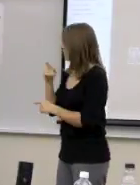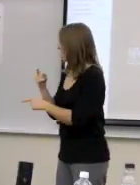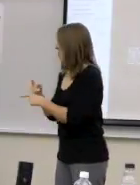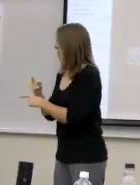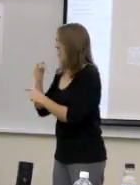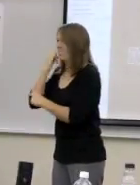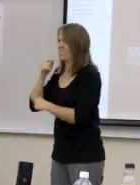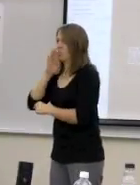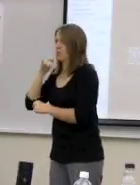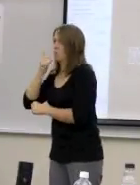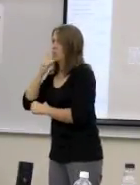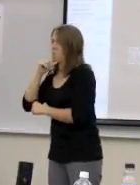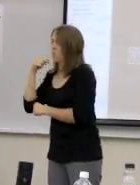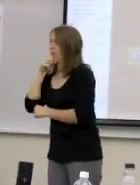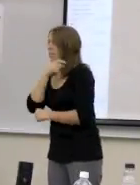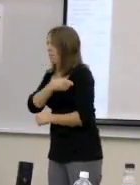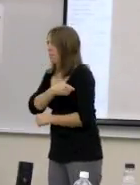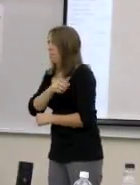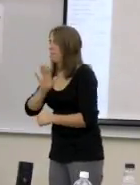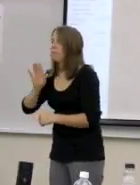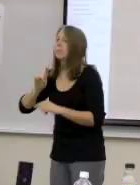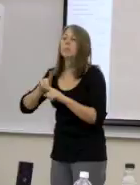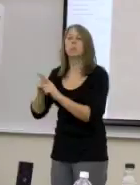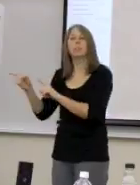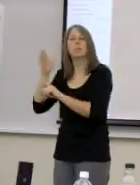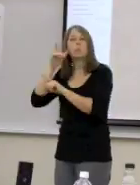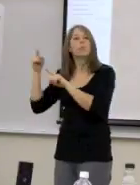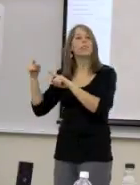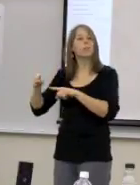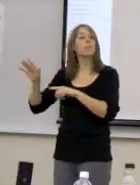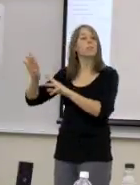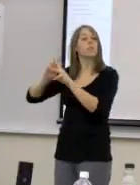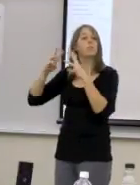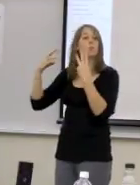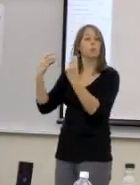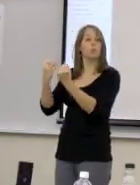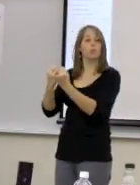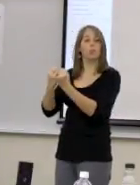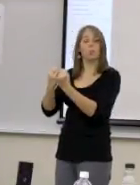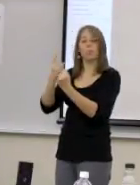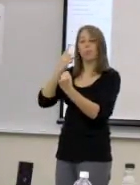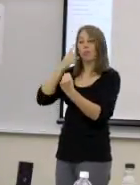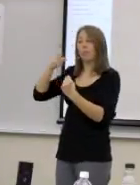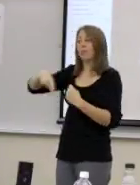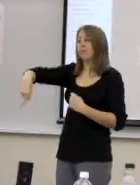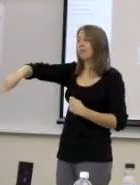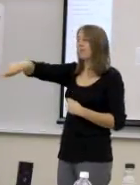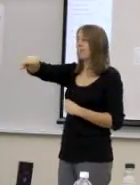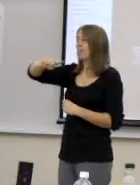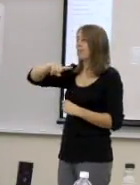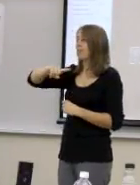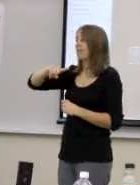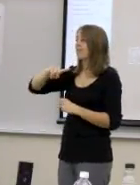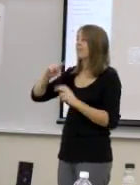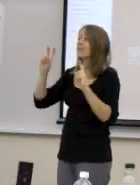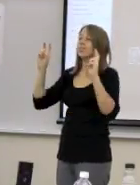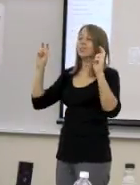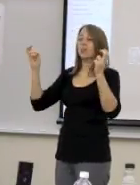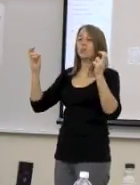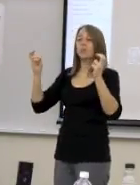But he is committed to doing his workshop for us on the interpreter and